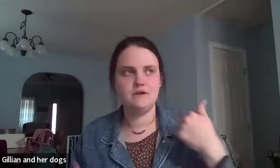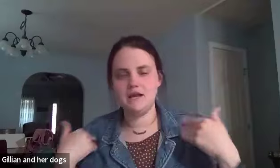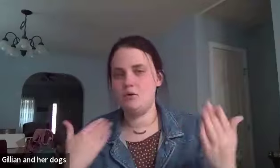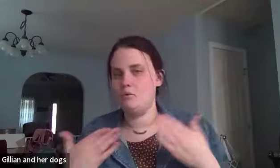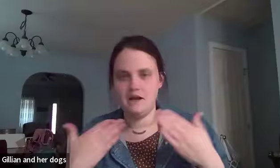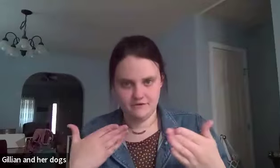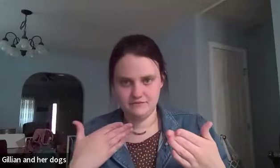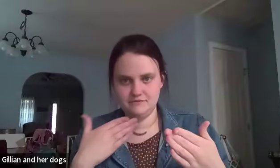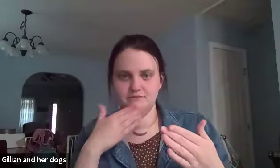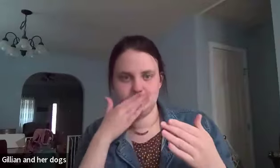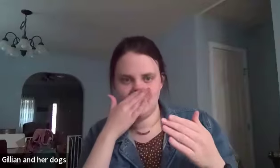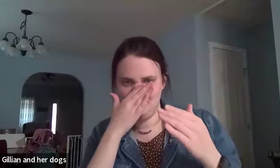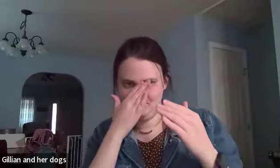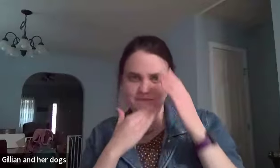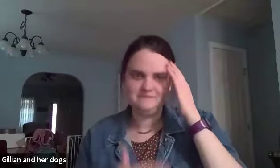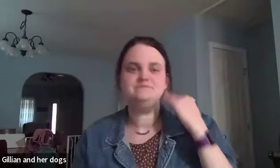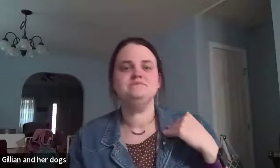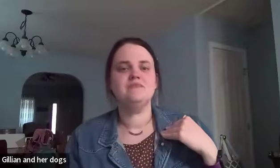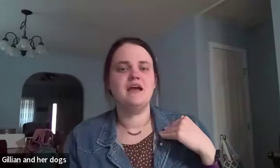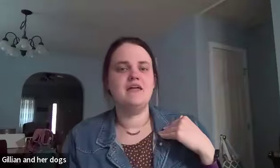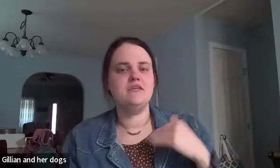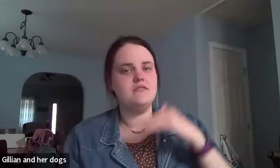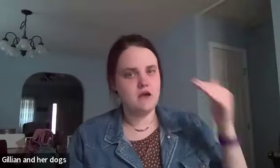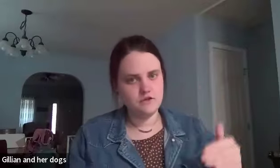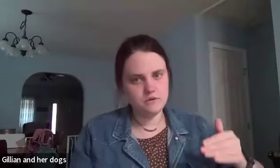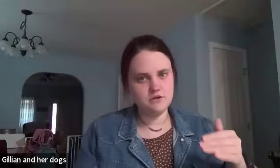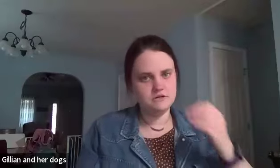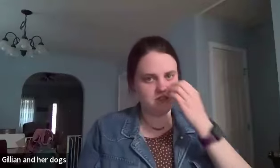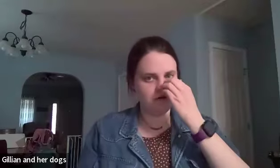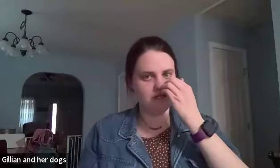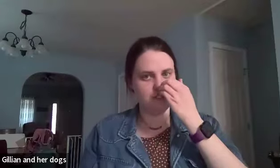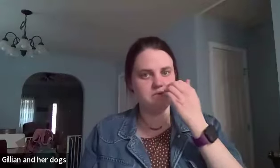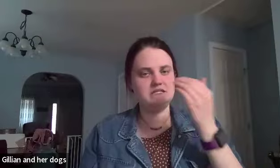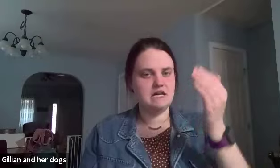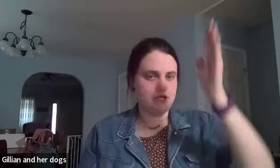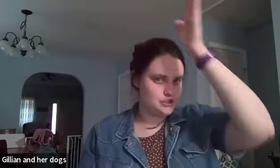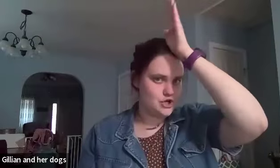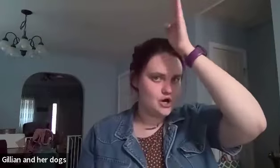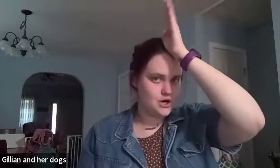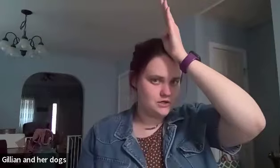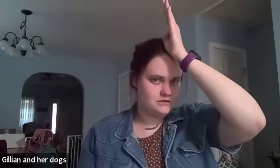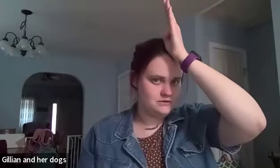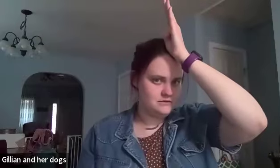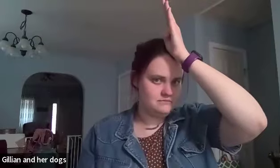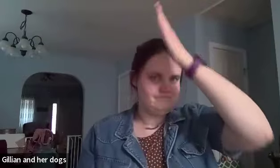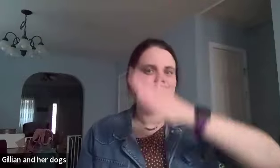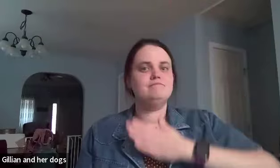favorite animal, whatever. Okay. And then the other way you would do is you would say shark,